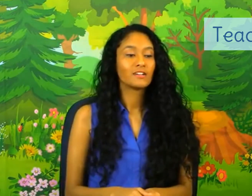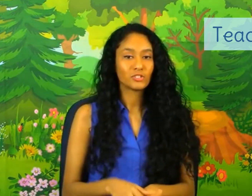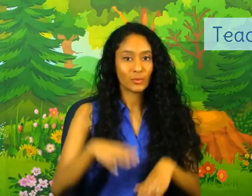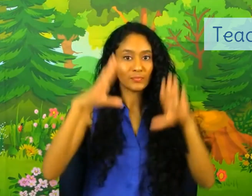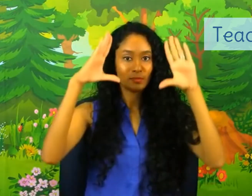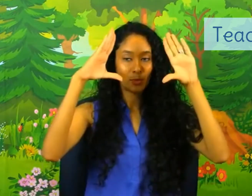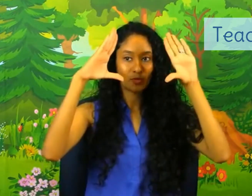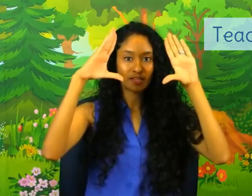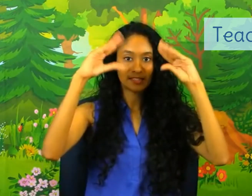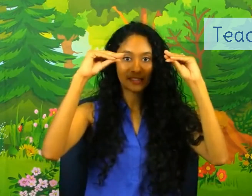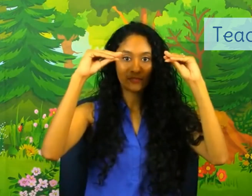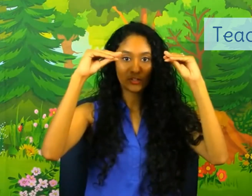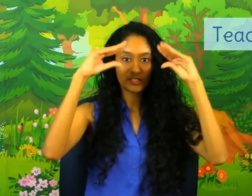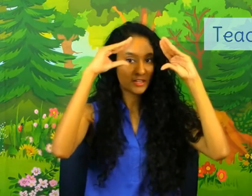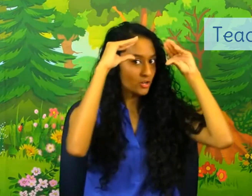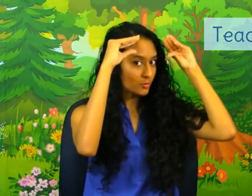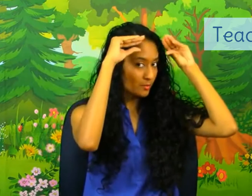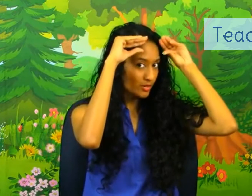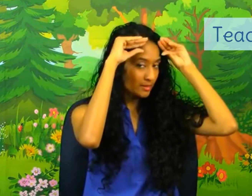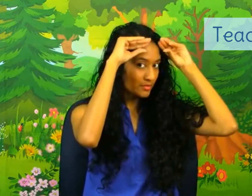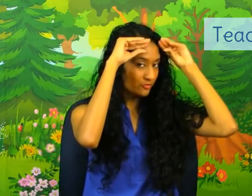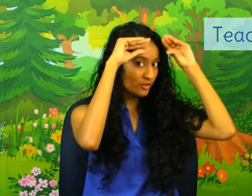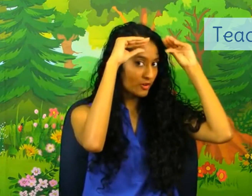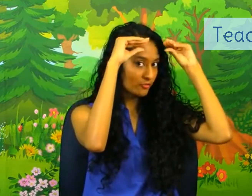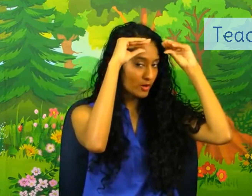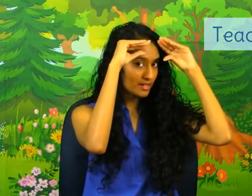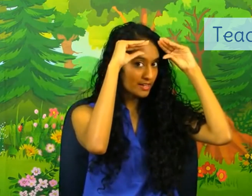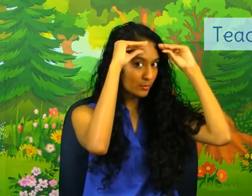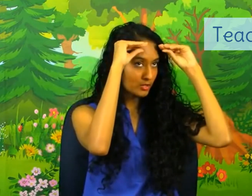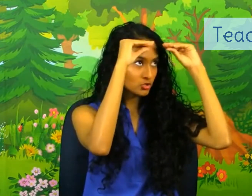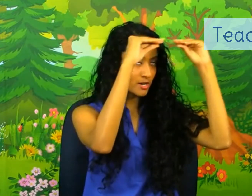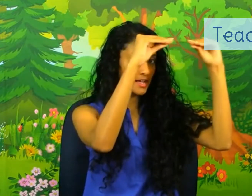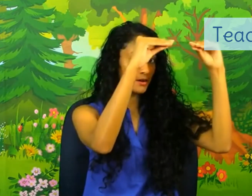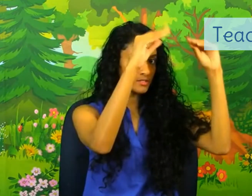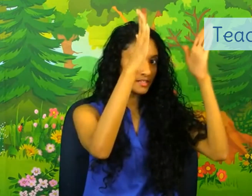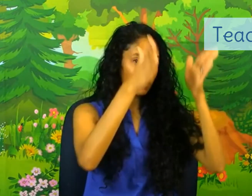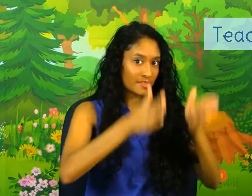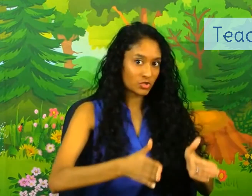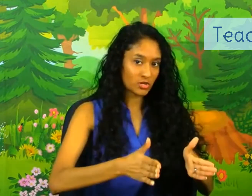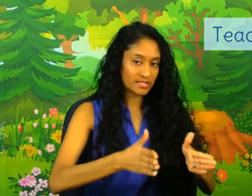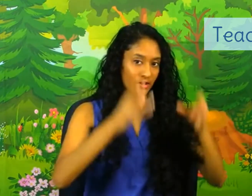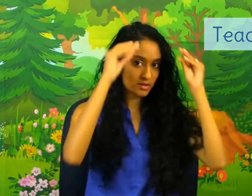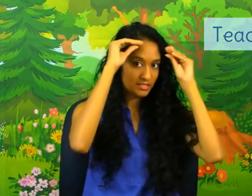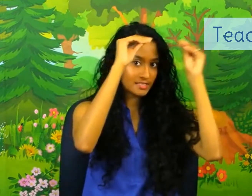So both hands, fingers together, and we're going to bring it up in front of our forehead and we're going to draw it out and then straight down.